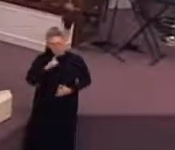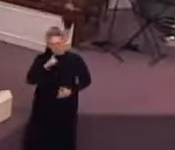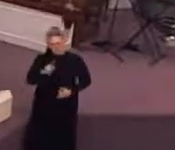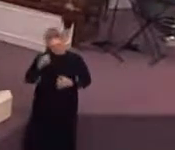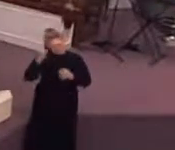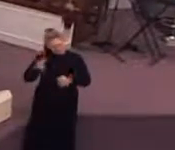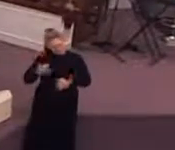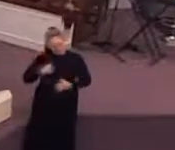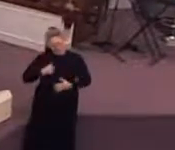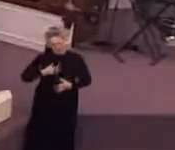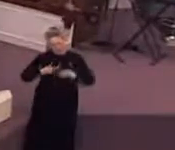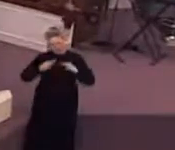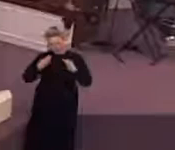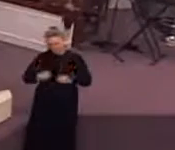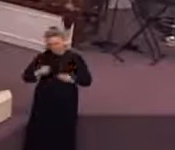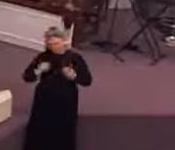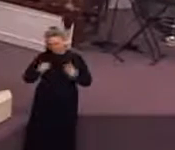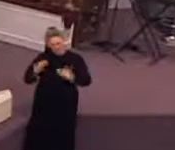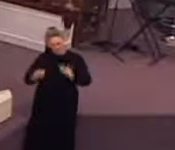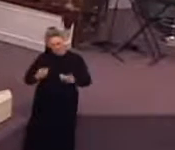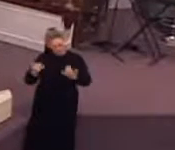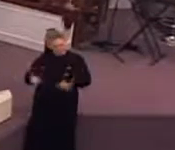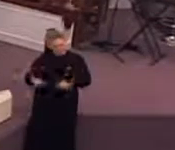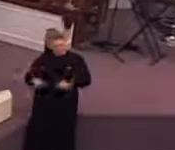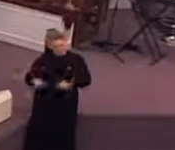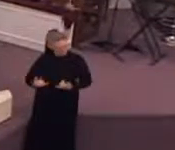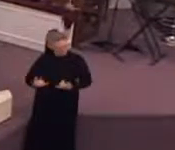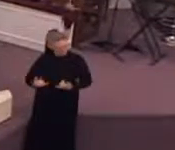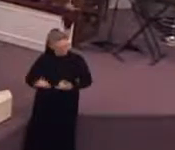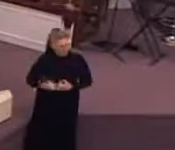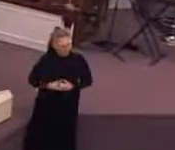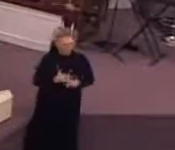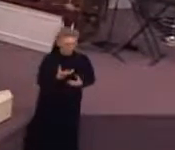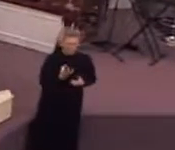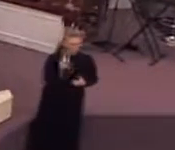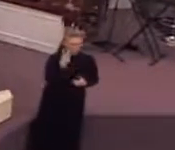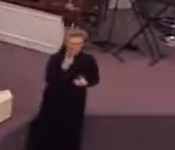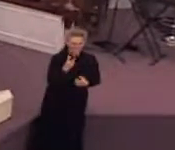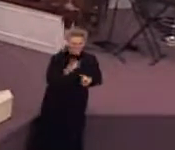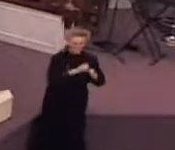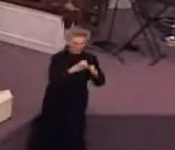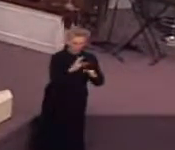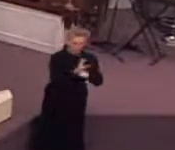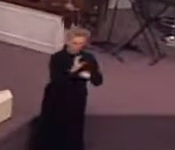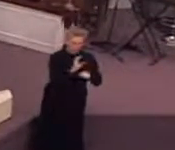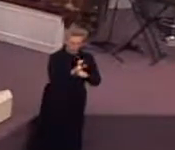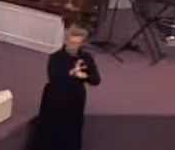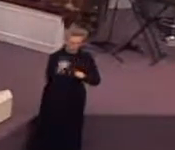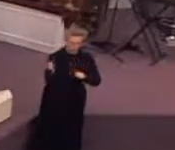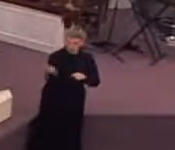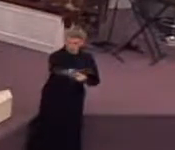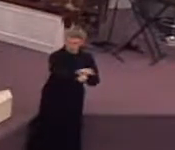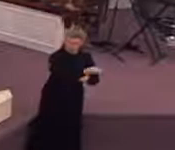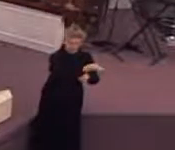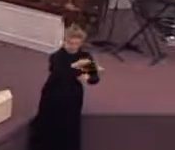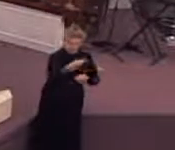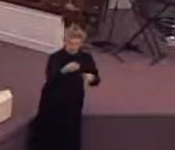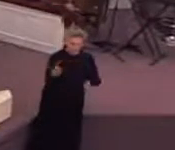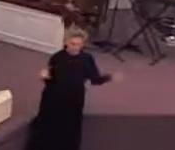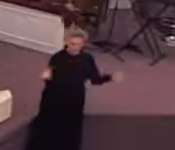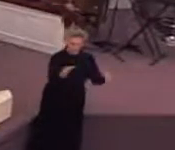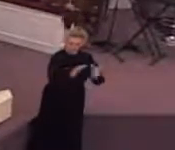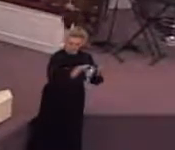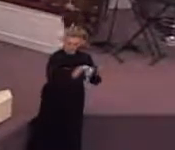absolutely determined and committed to have revival. I would like to see this whole church, amen, unite together, amen, with